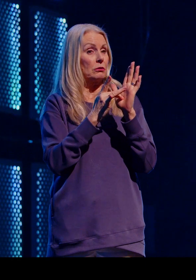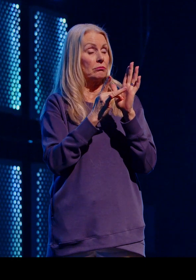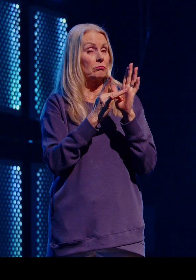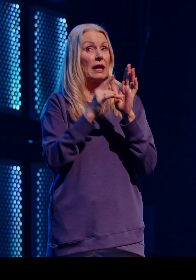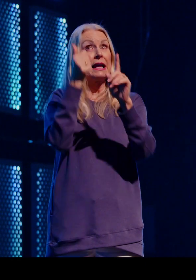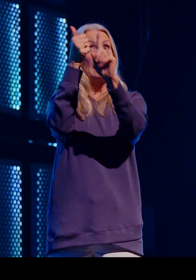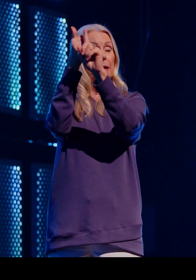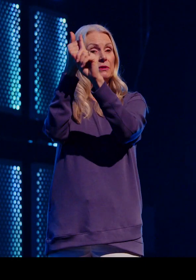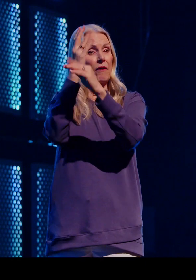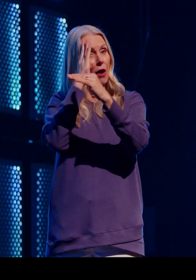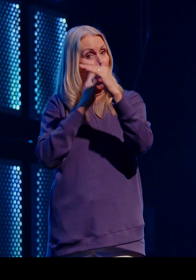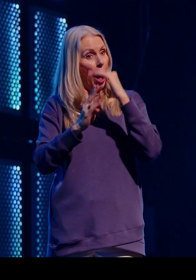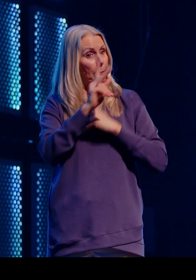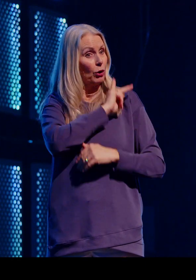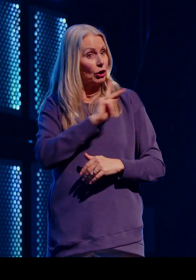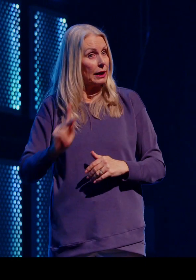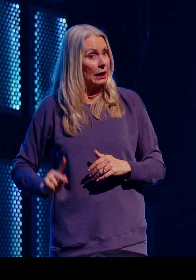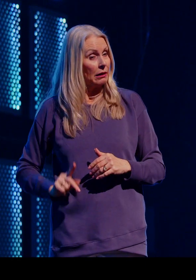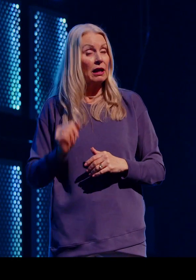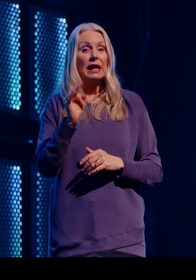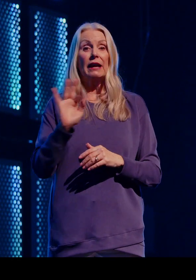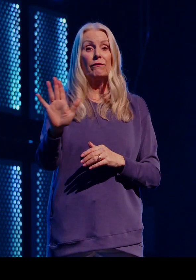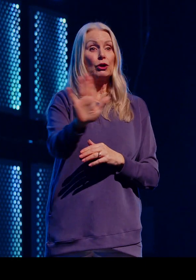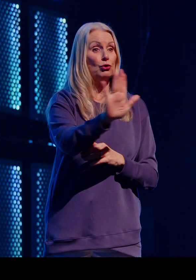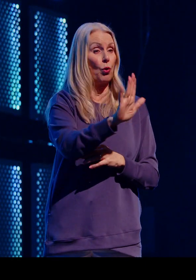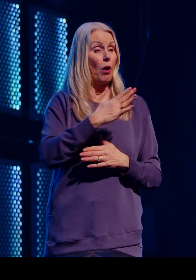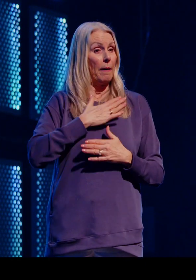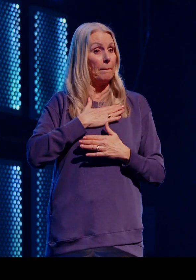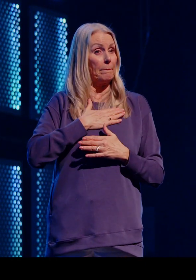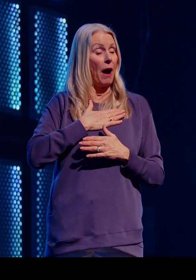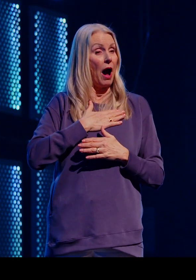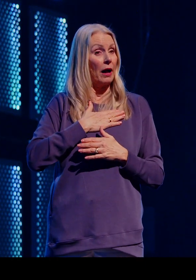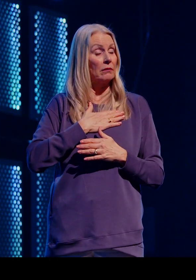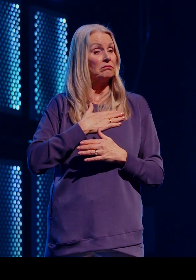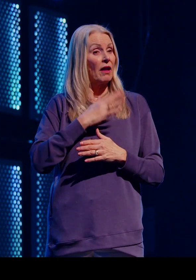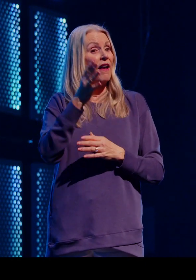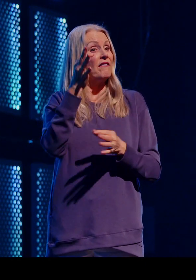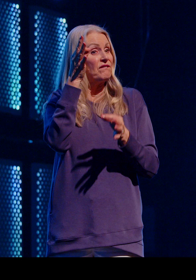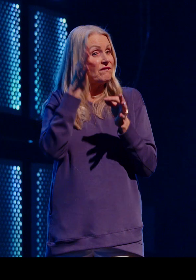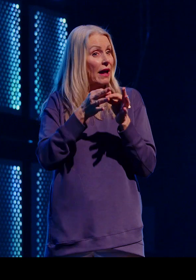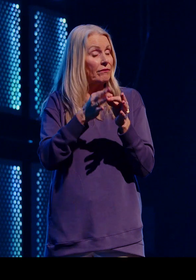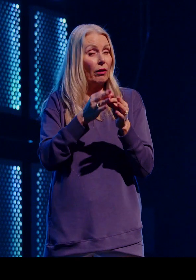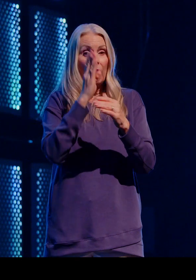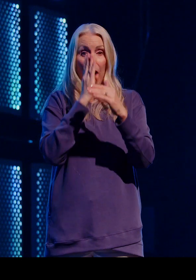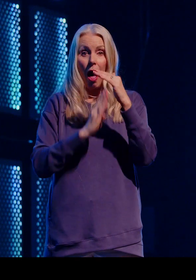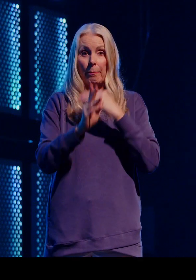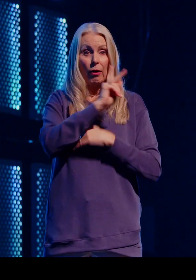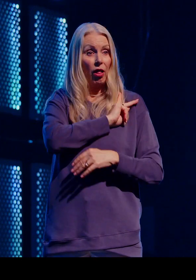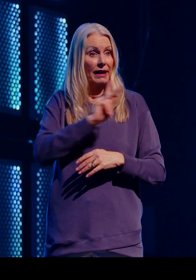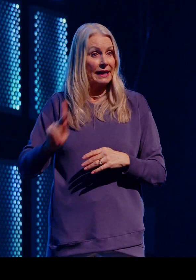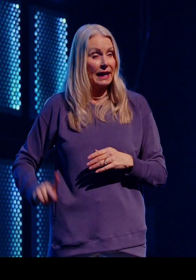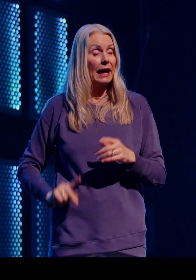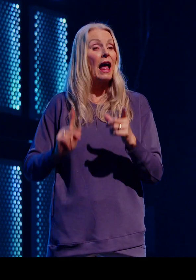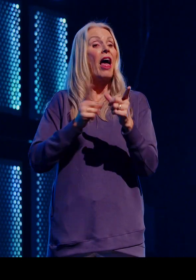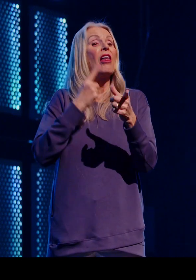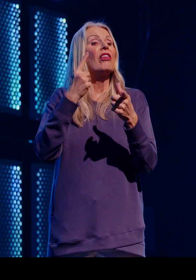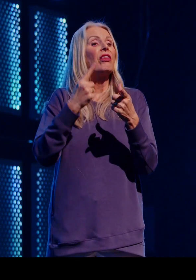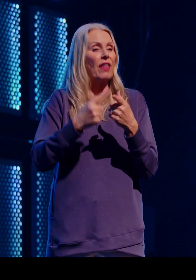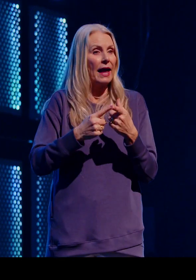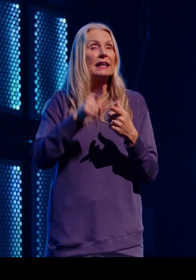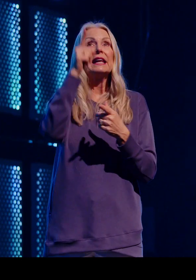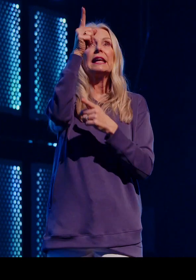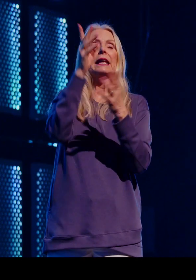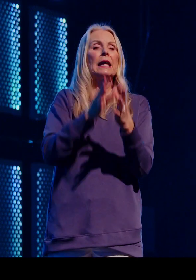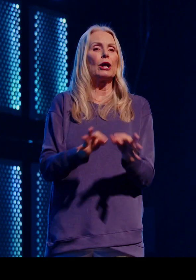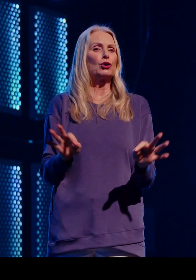King, if he is your faithful, humble King, if he is my faithful King, humble King, if he is our faithful, humble King, then he is